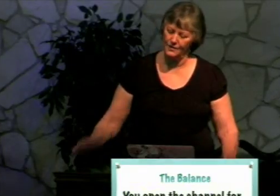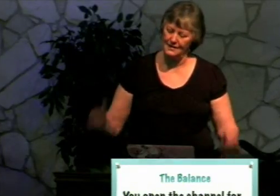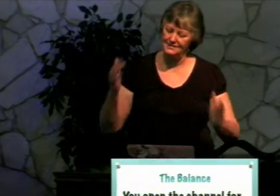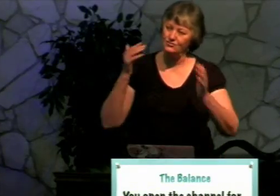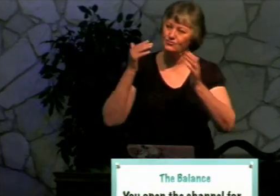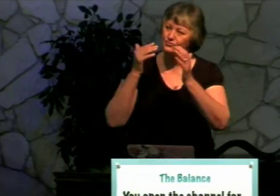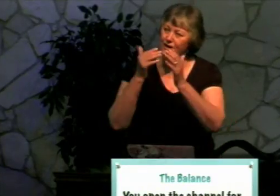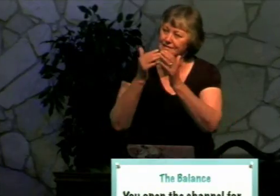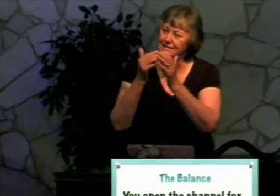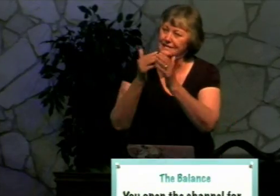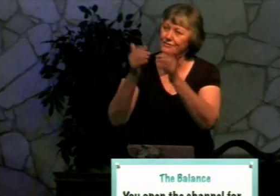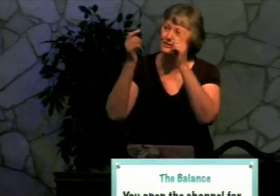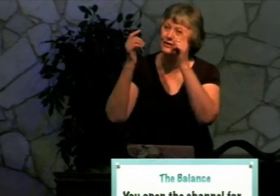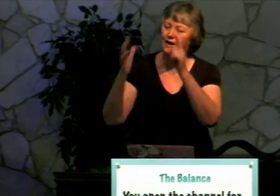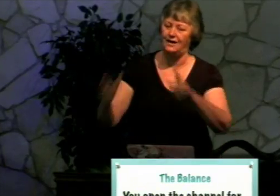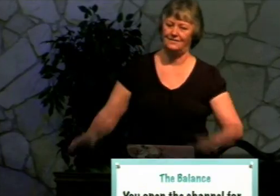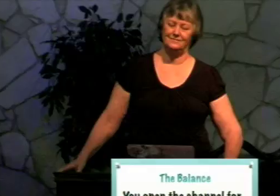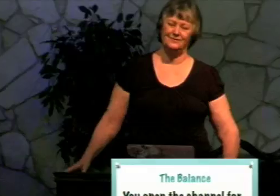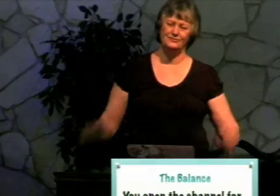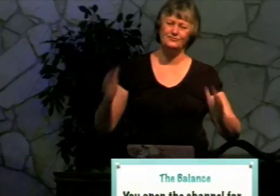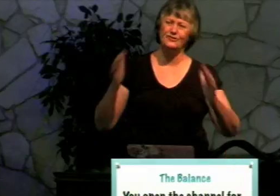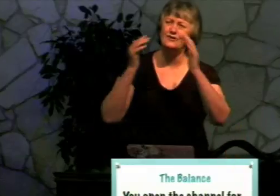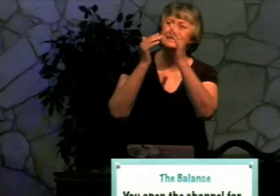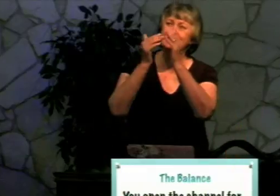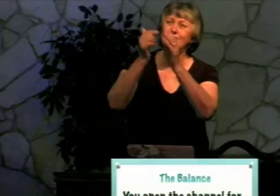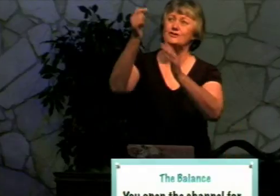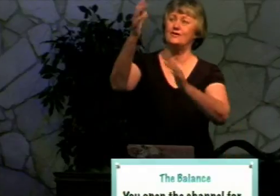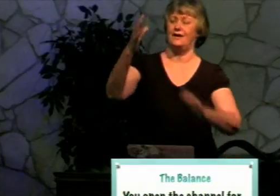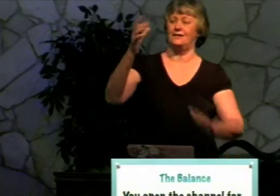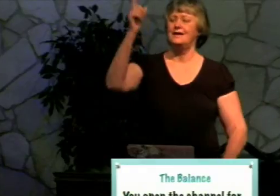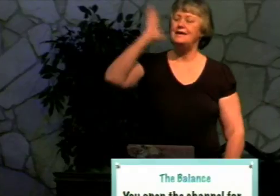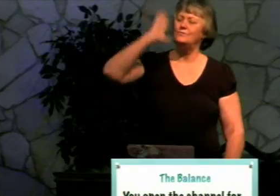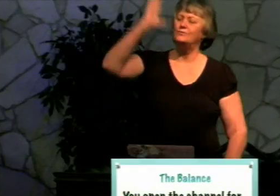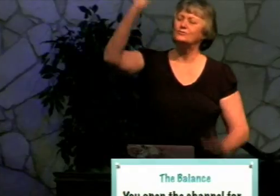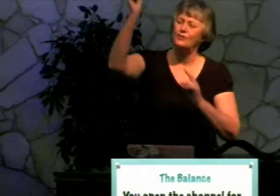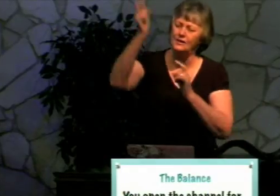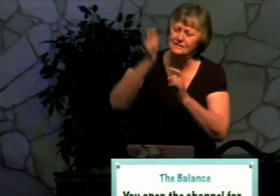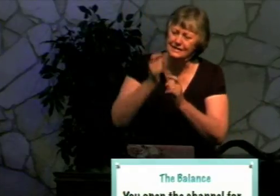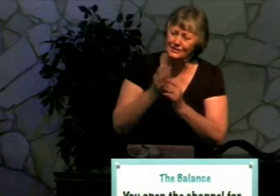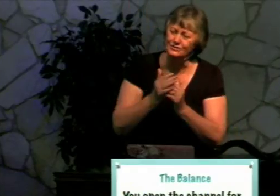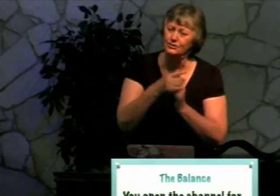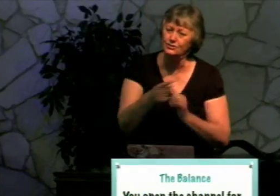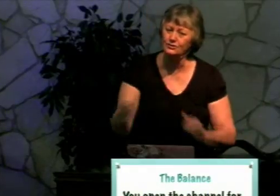It says, draw near to God. Draw near to God. He will draw near to you.